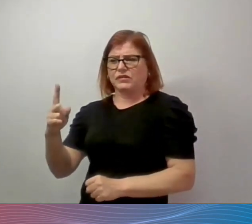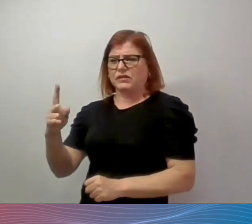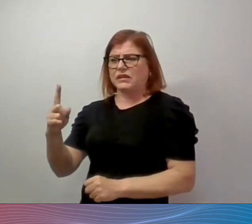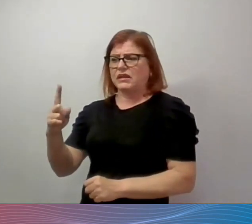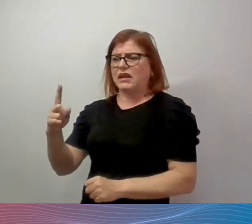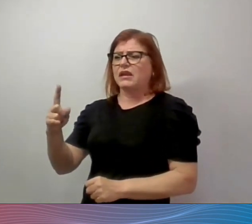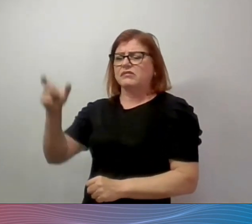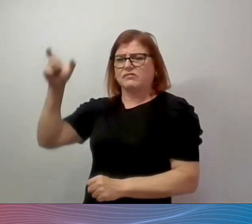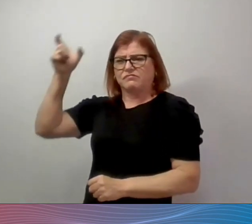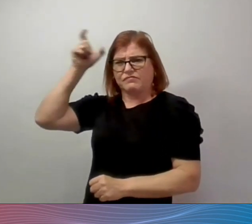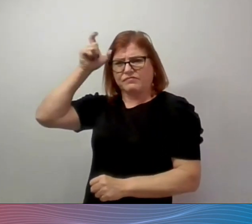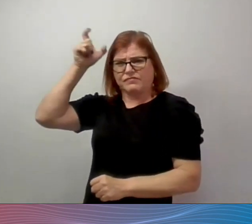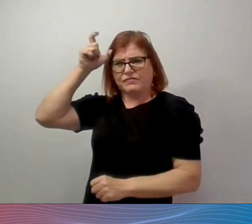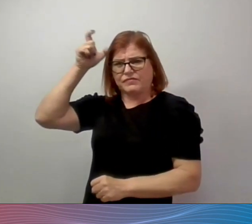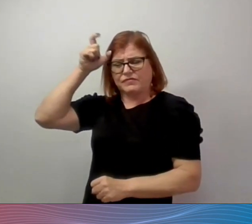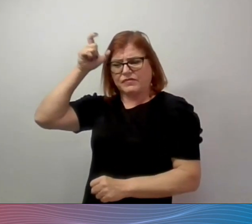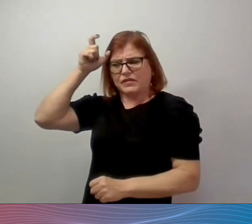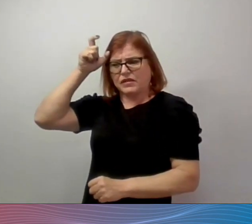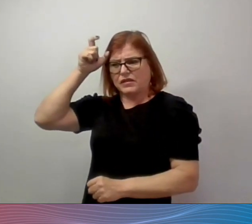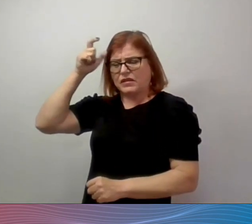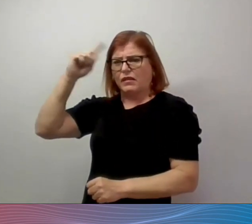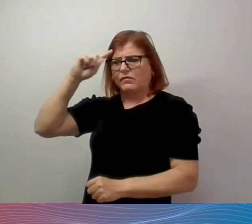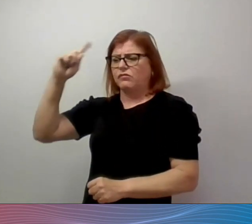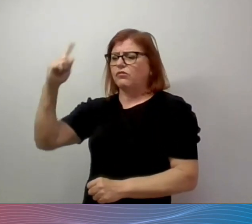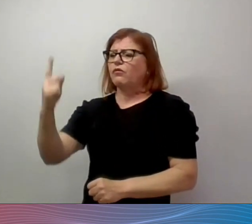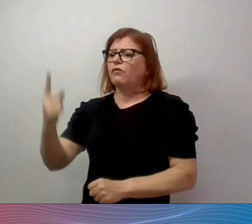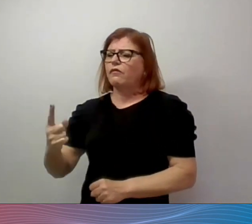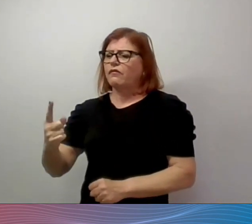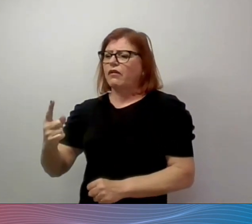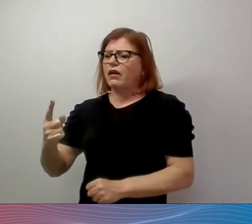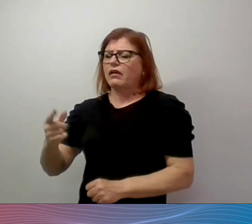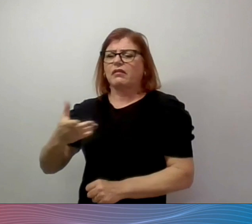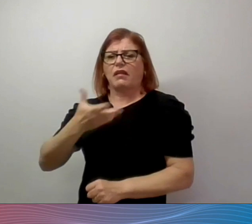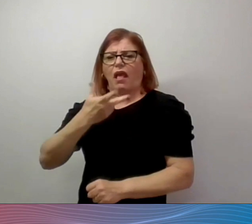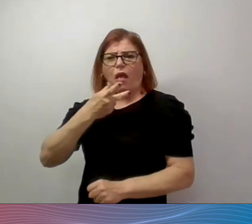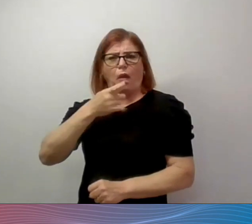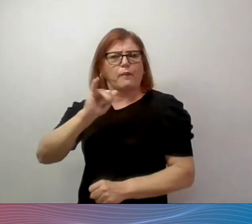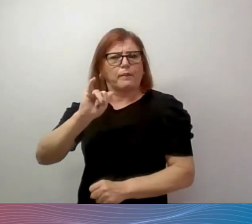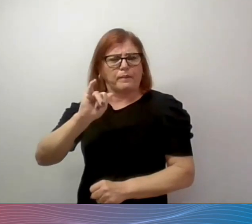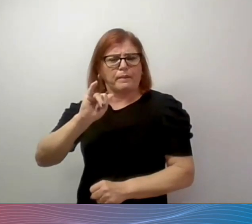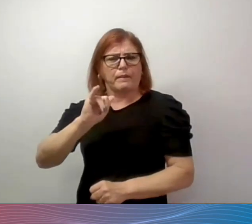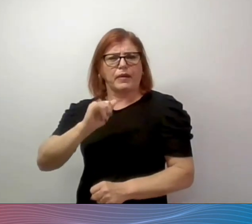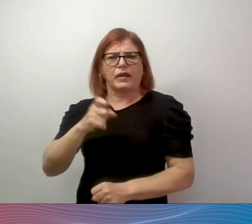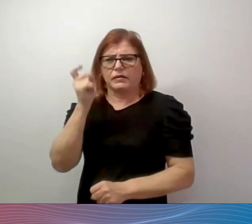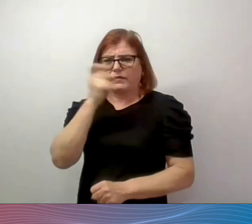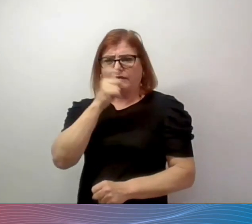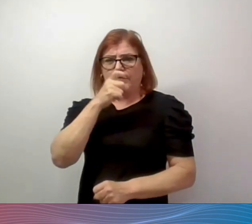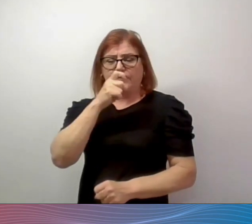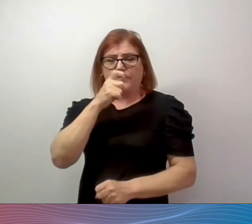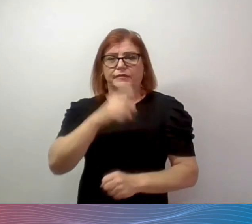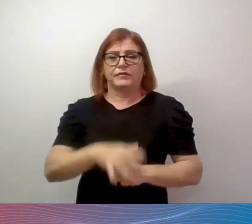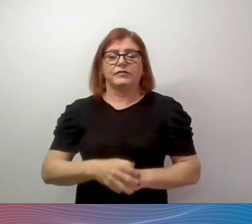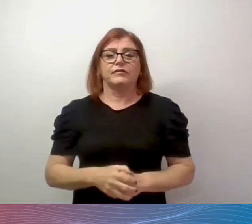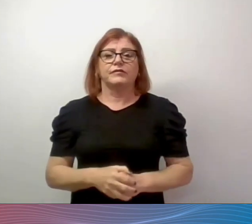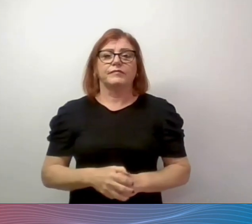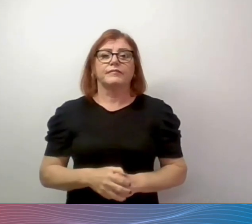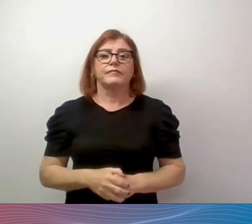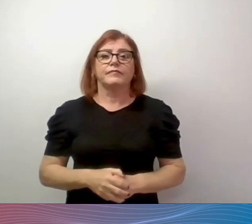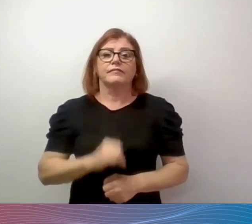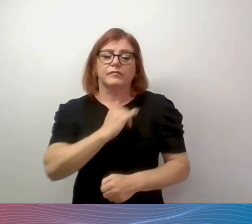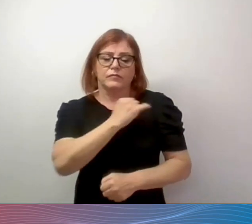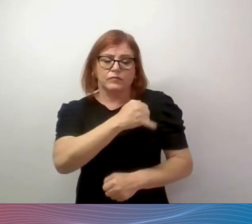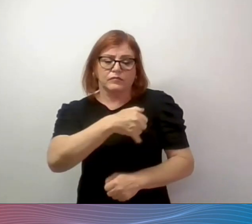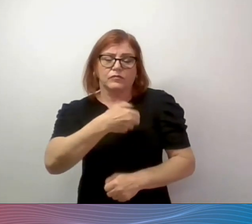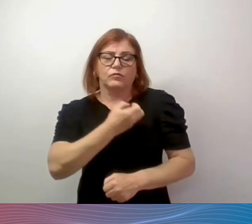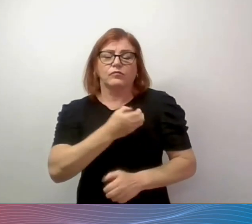da mentira. And that is a reality where Satan governs and he is the father of lie. João 8:44